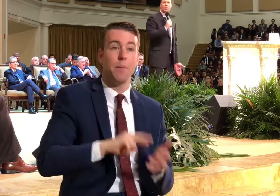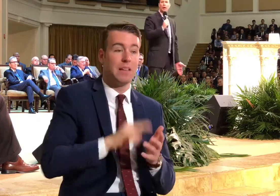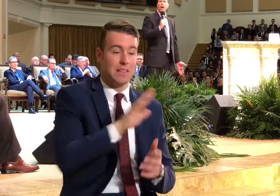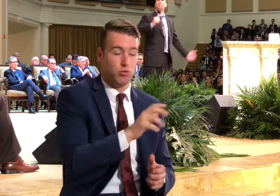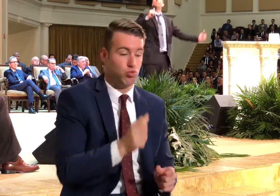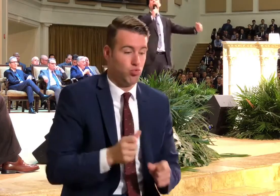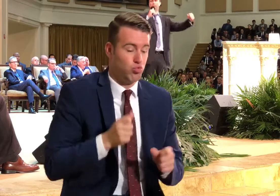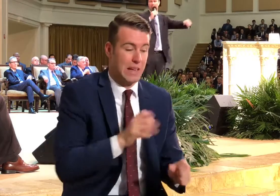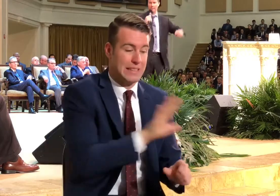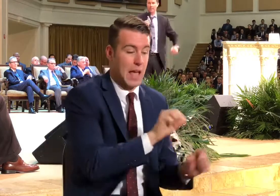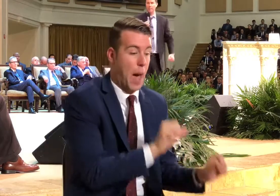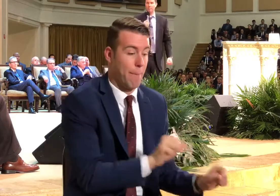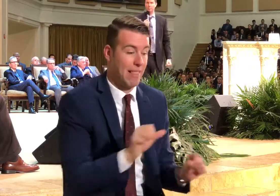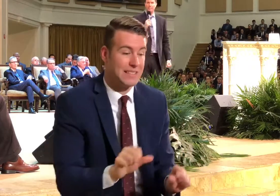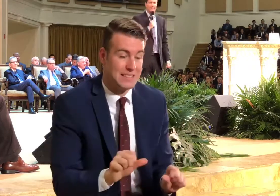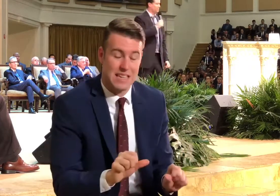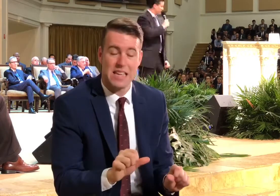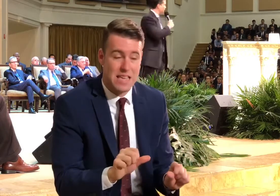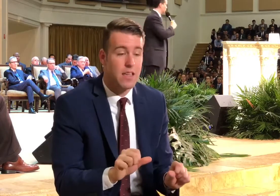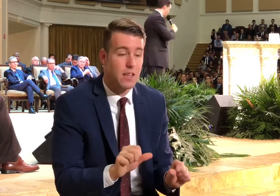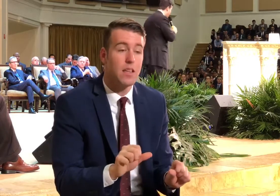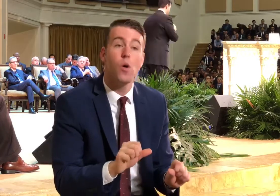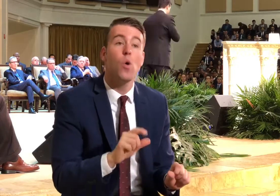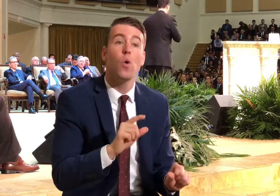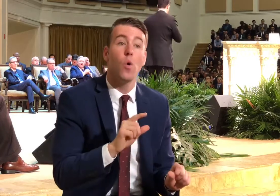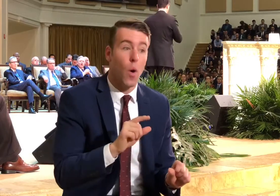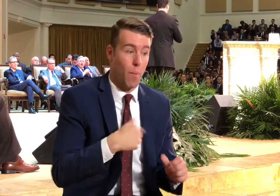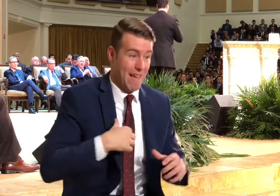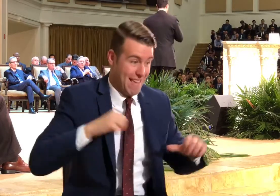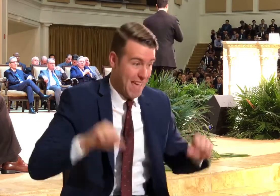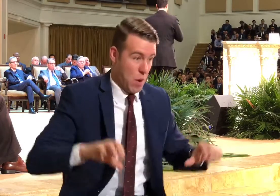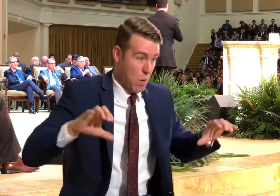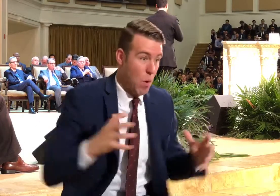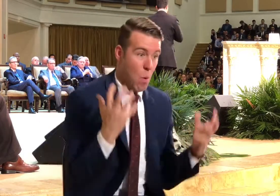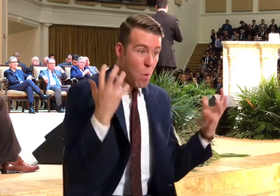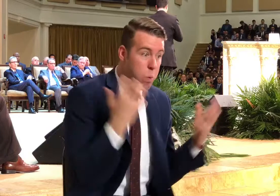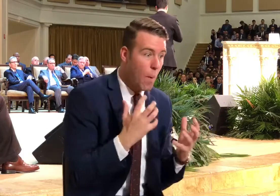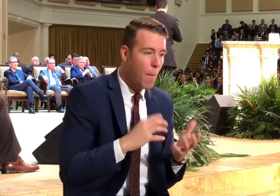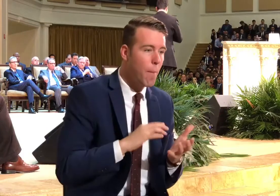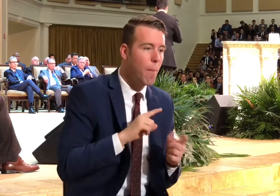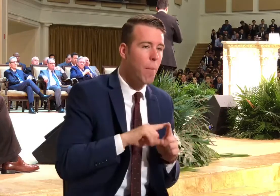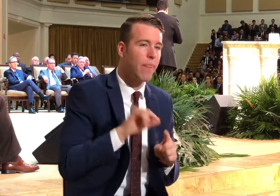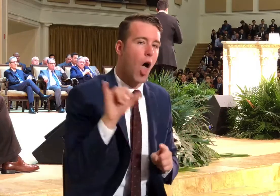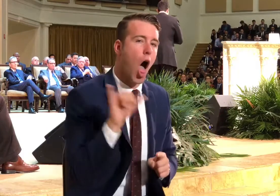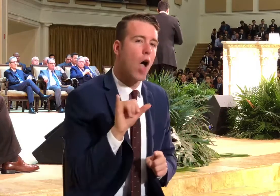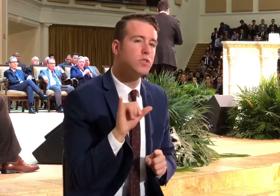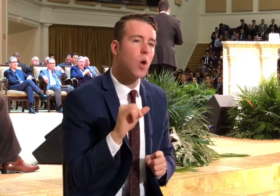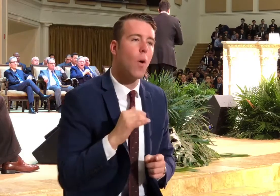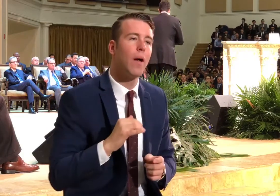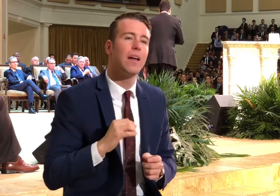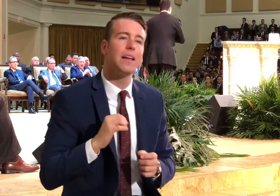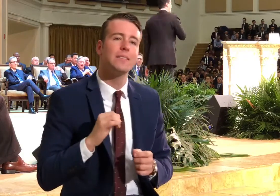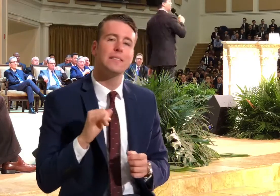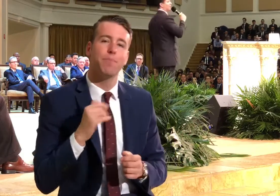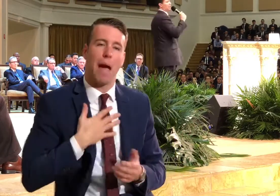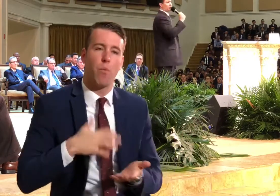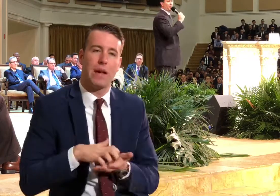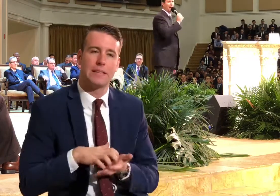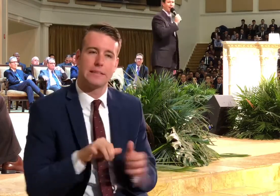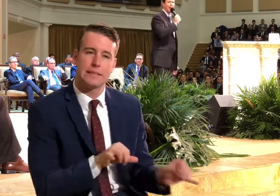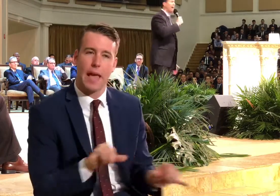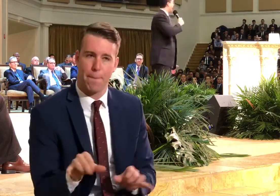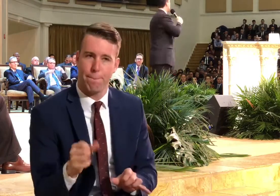Esau's ability is his weakness when it comes to the things of God. I want to